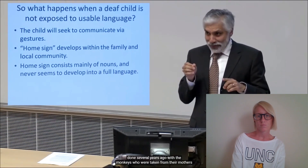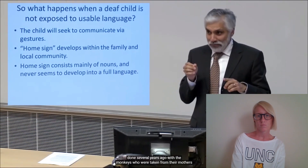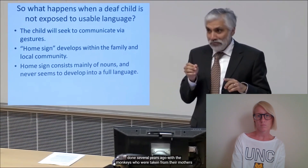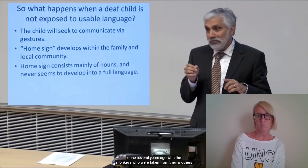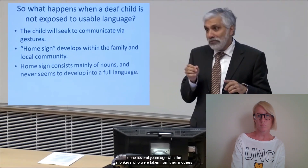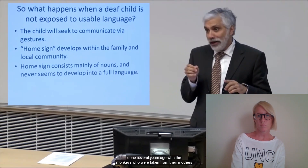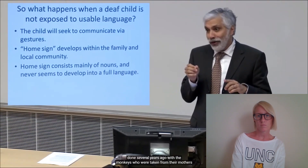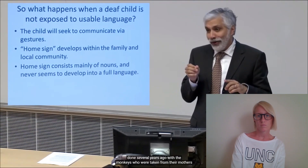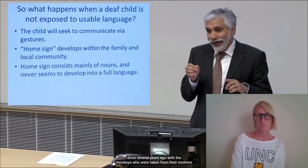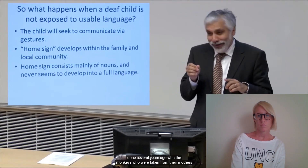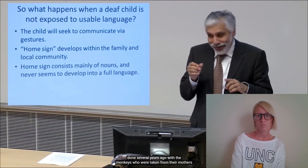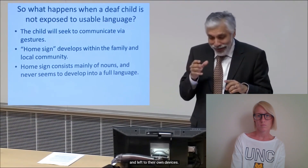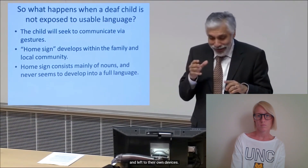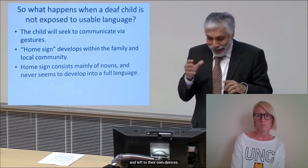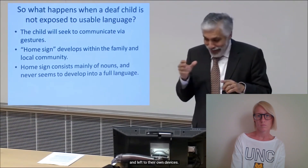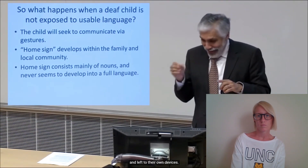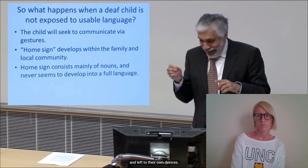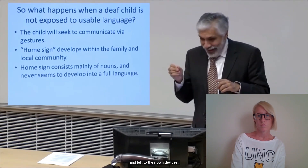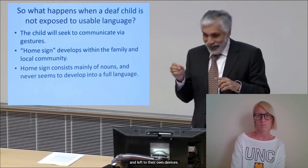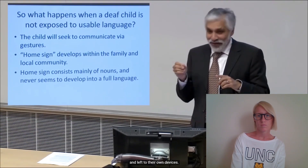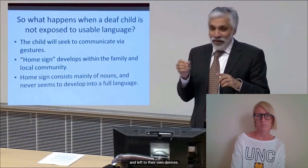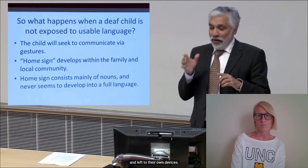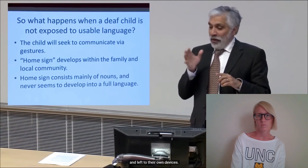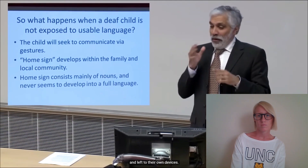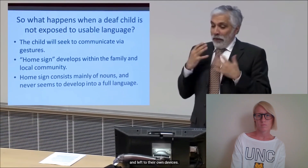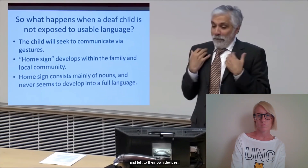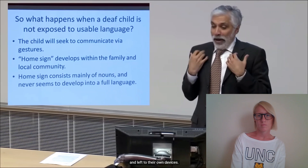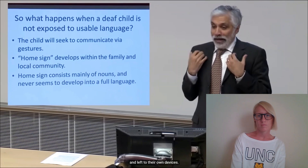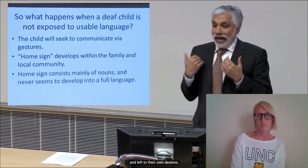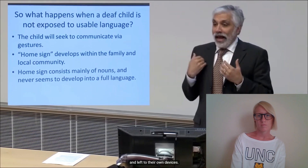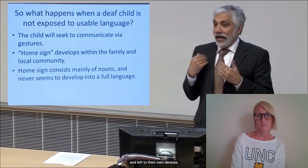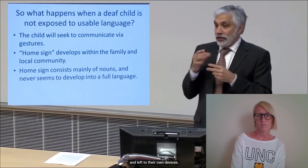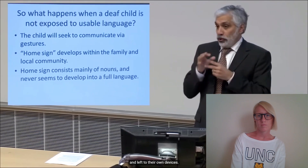mothers and left to their own devices.